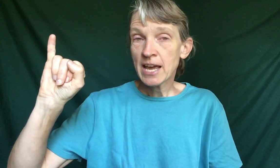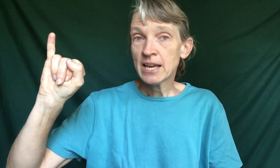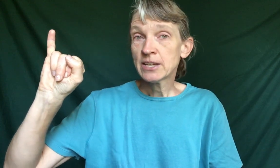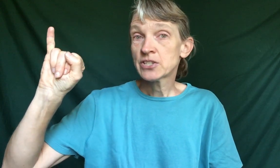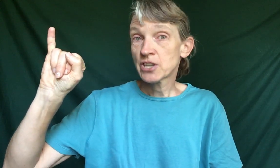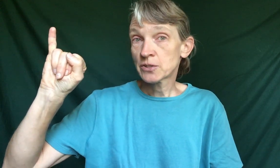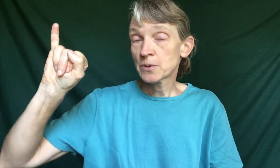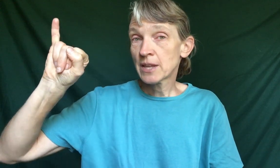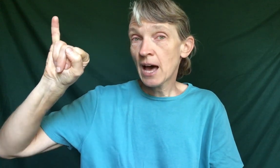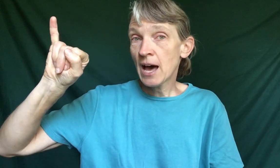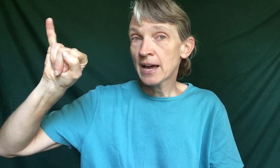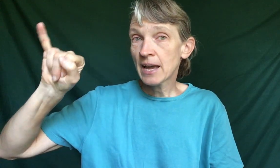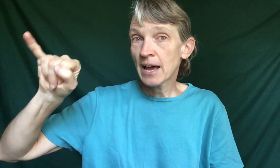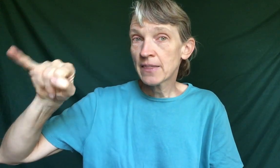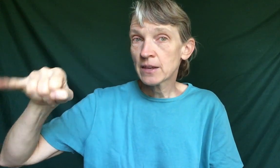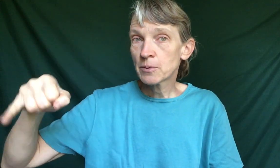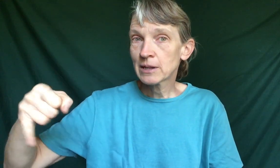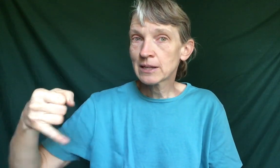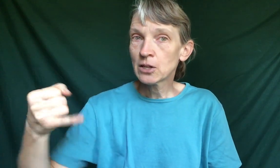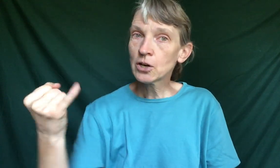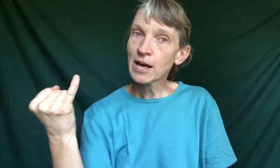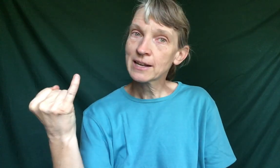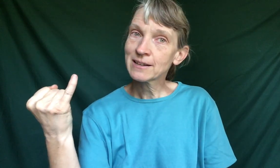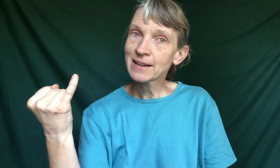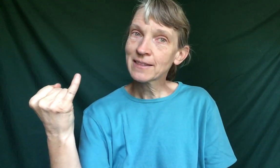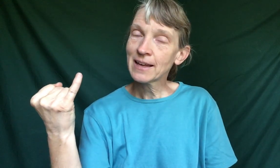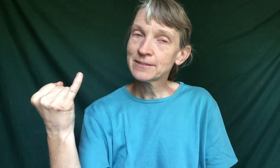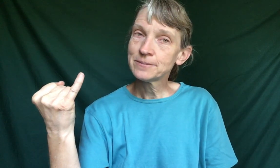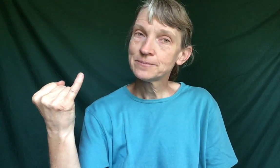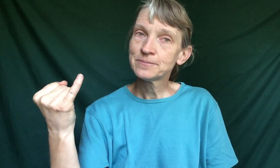J starts with the I, and then you put a little hook on it like that.